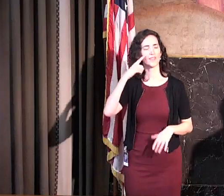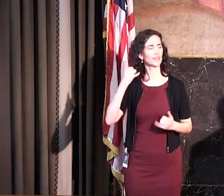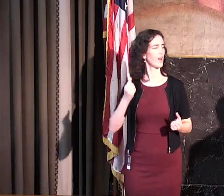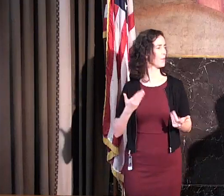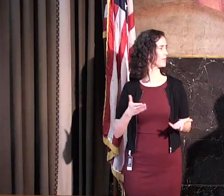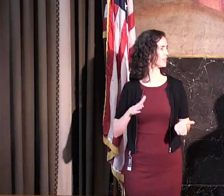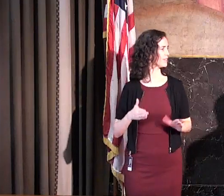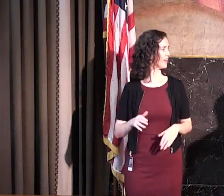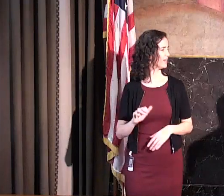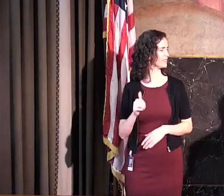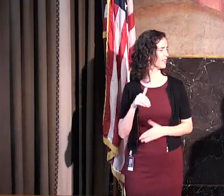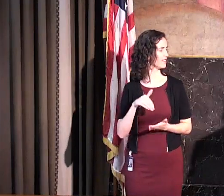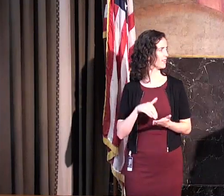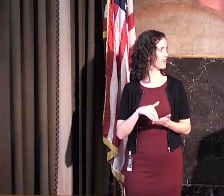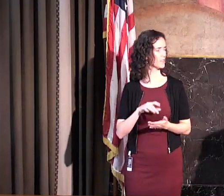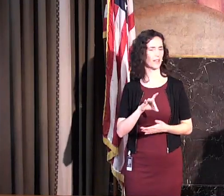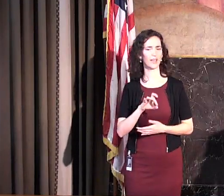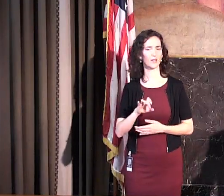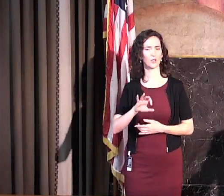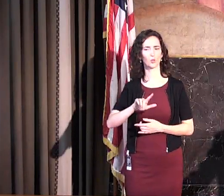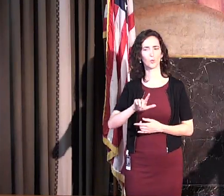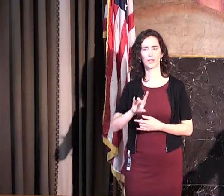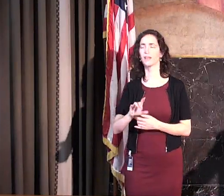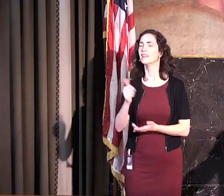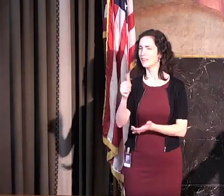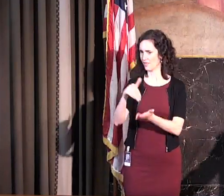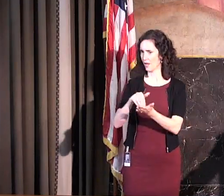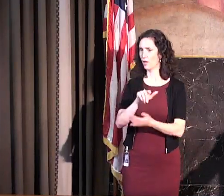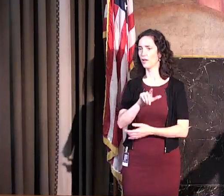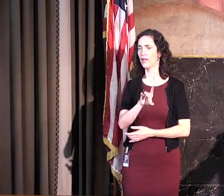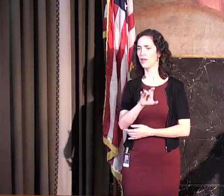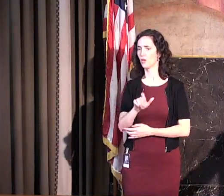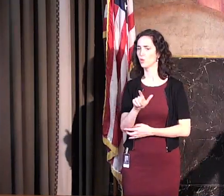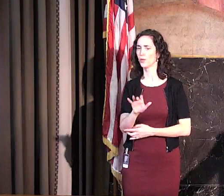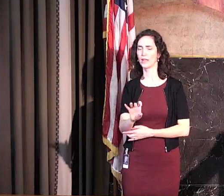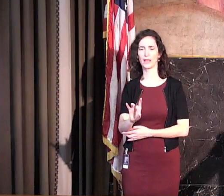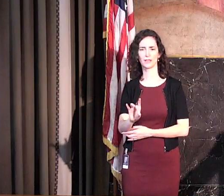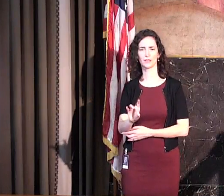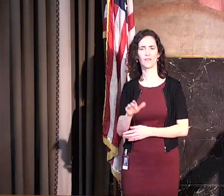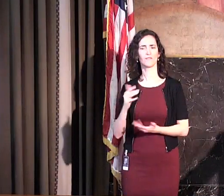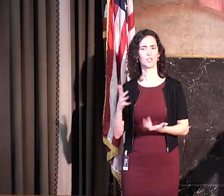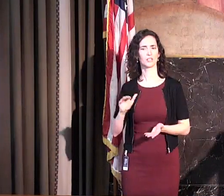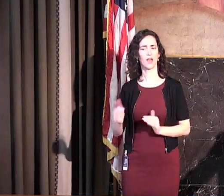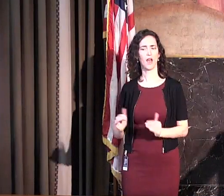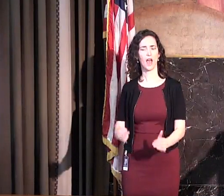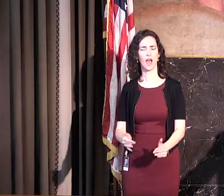10,828 deaths today. Is that right? Y'all think about that.